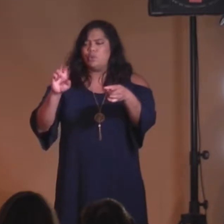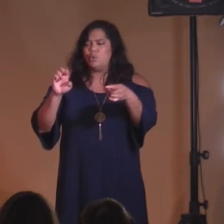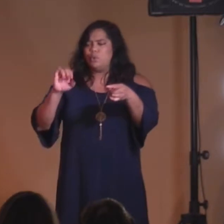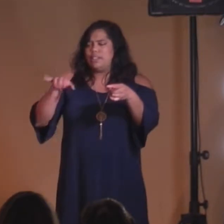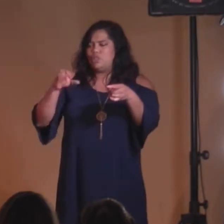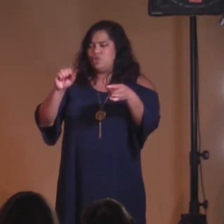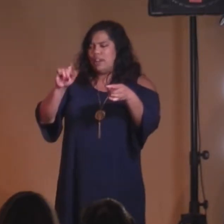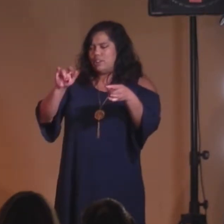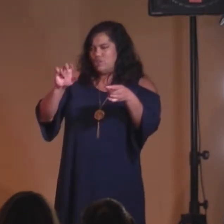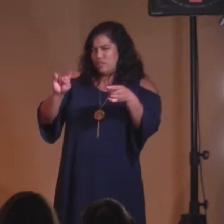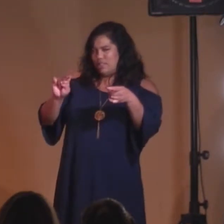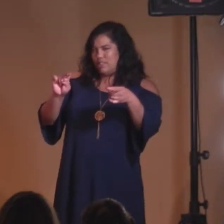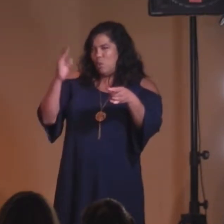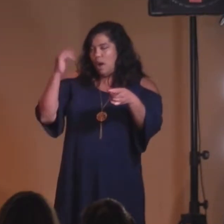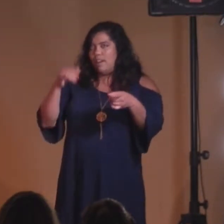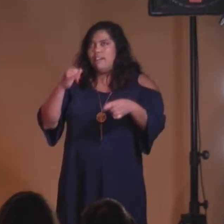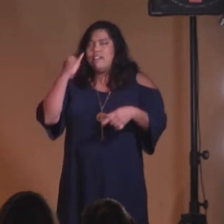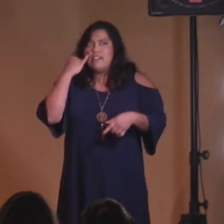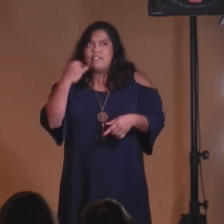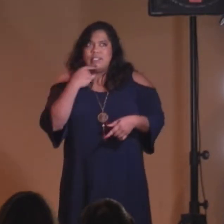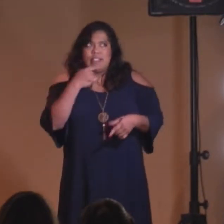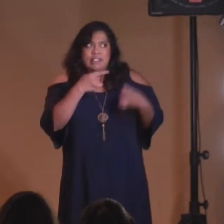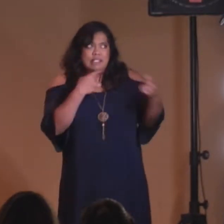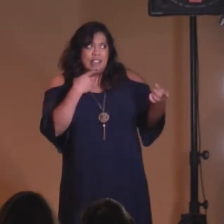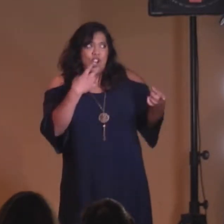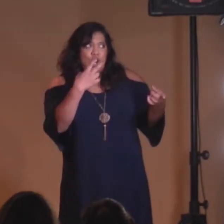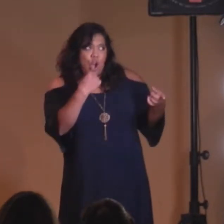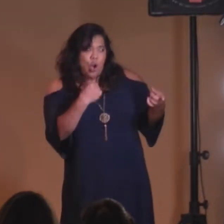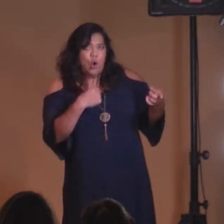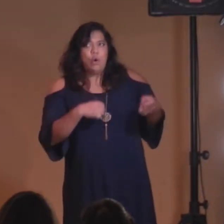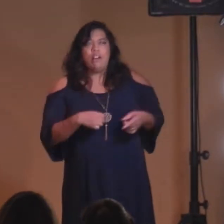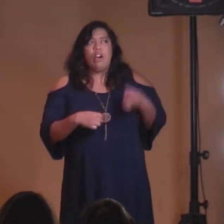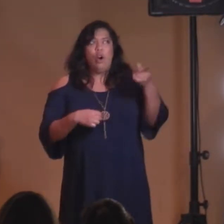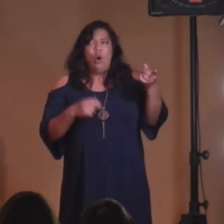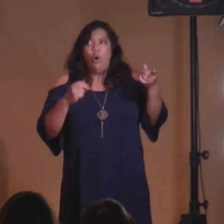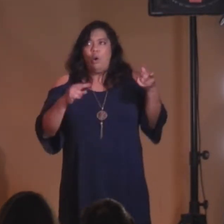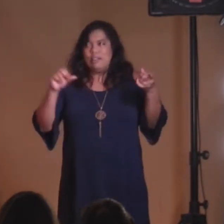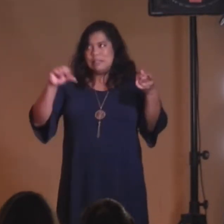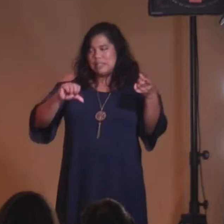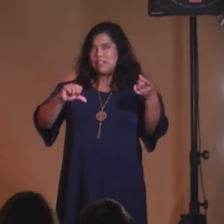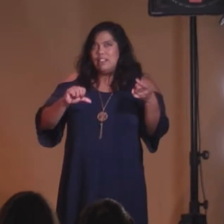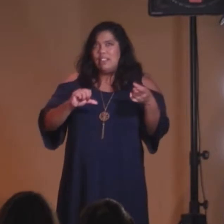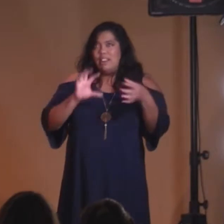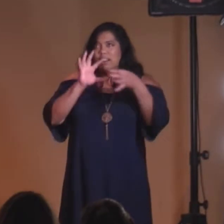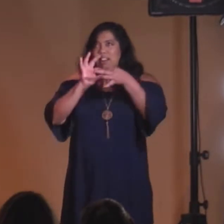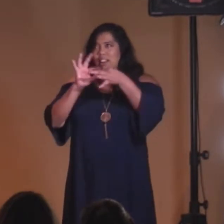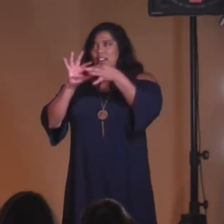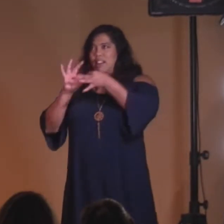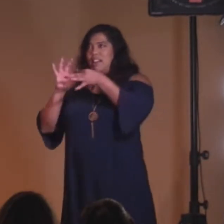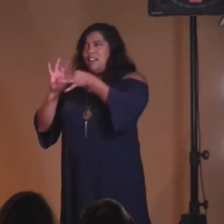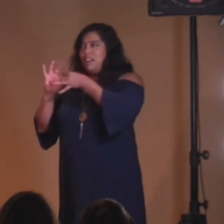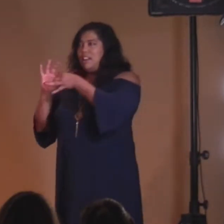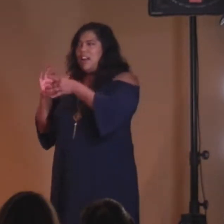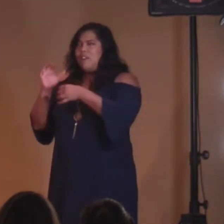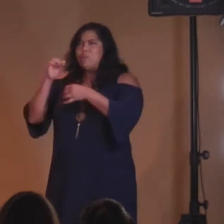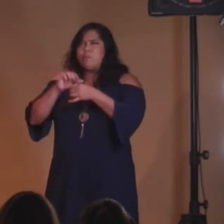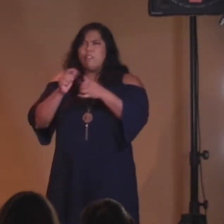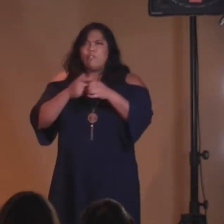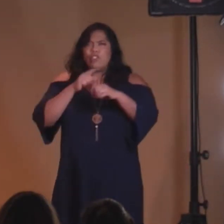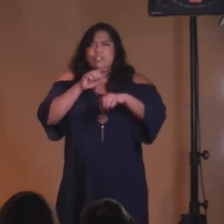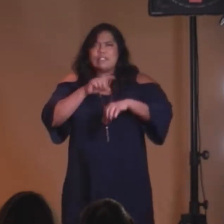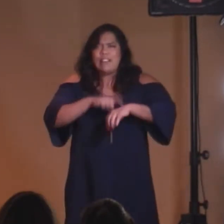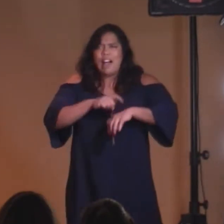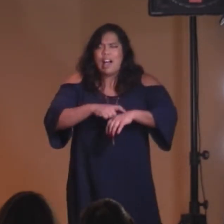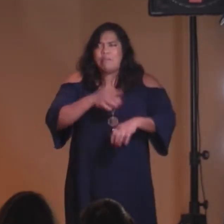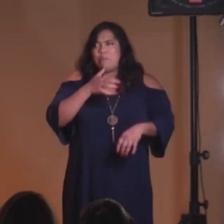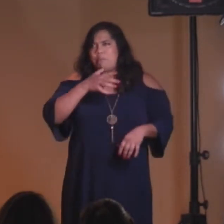a spiral of, well, if I'm rejected, well, that connects to, because I remember the first time that my mother told me, or that my father told me, or that I had